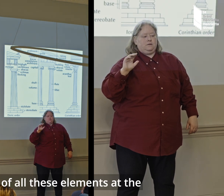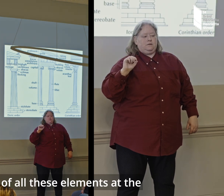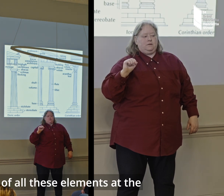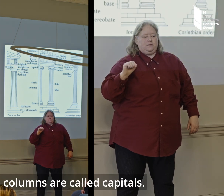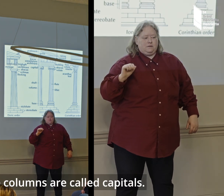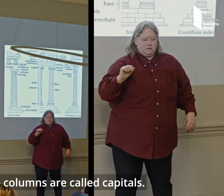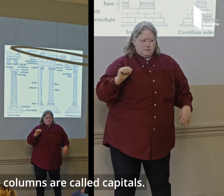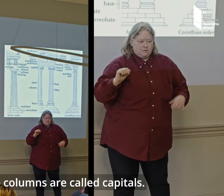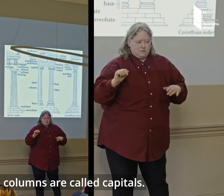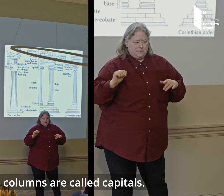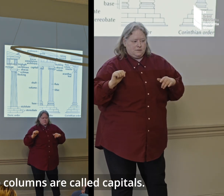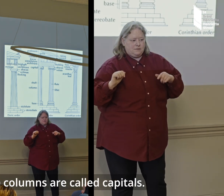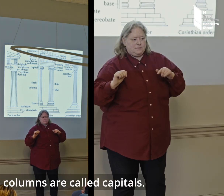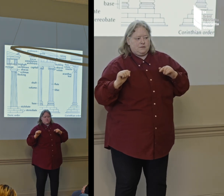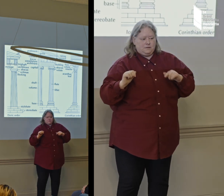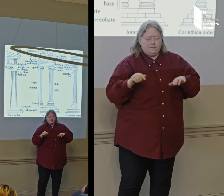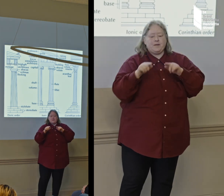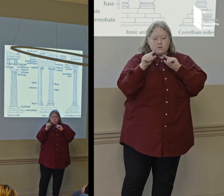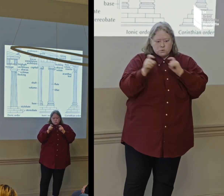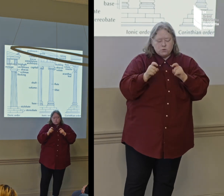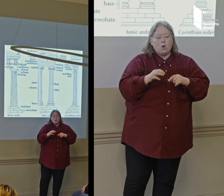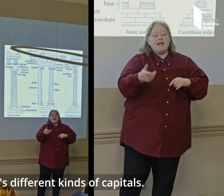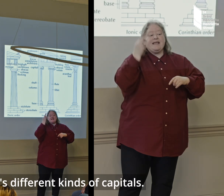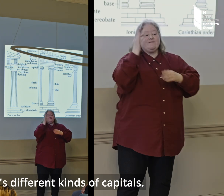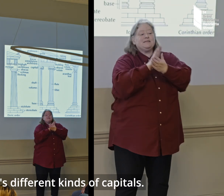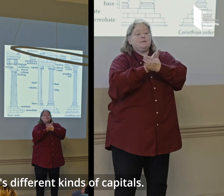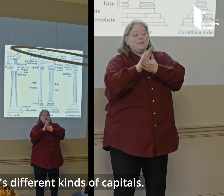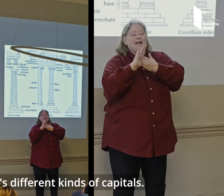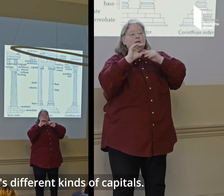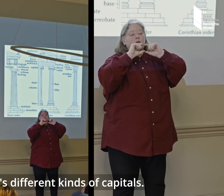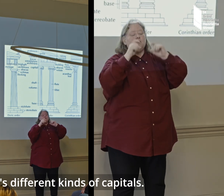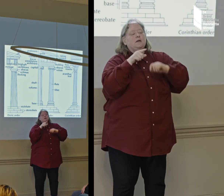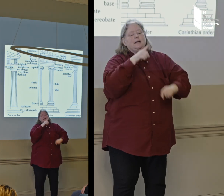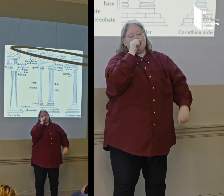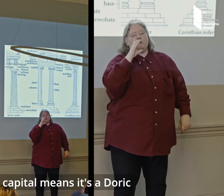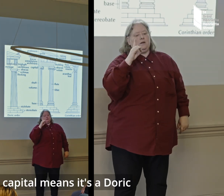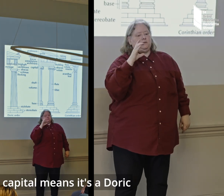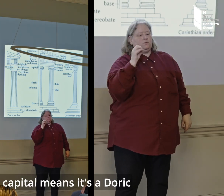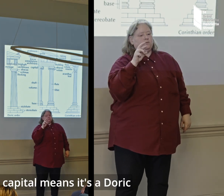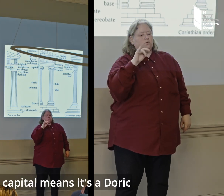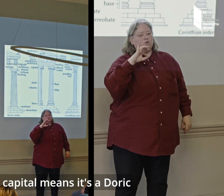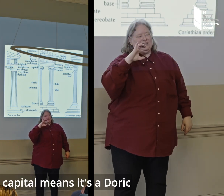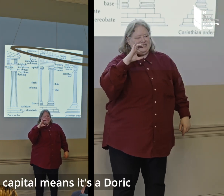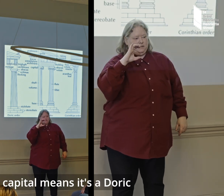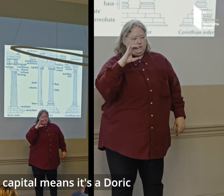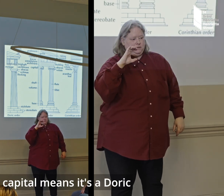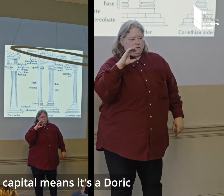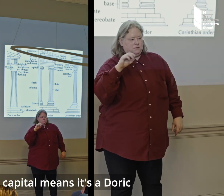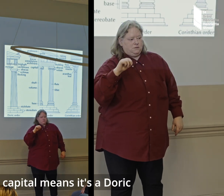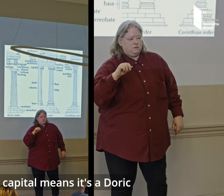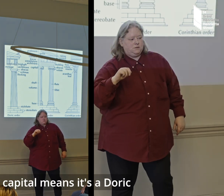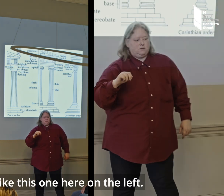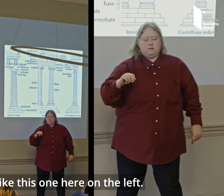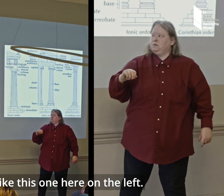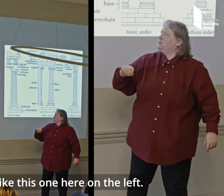these elements at the top of the columns are called capitals. But there's different kinds of capitals. A plain capital means it's